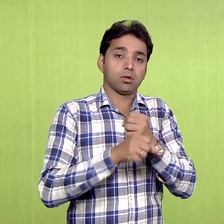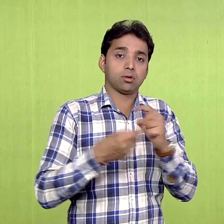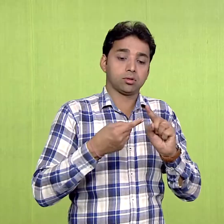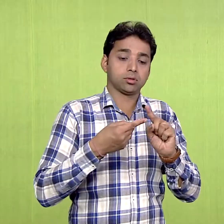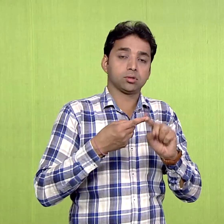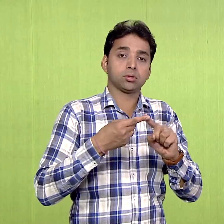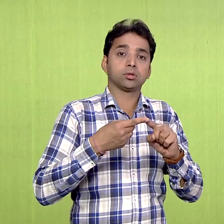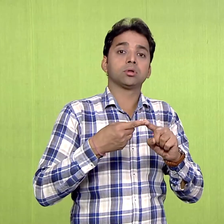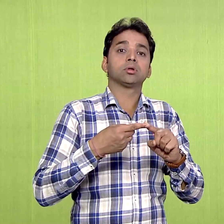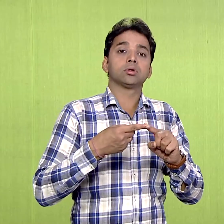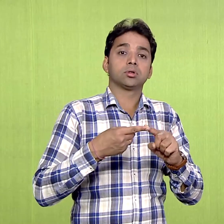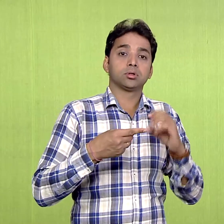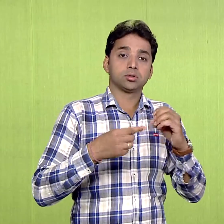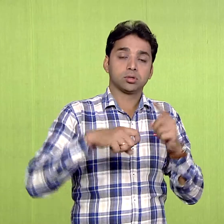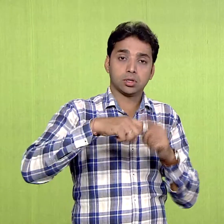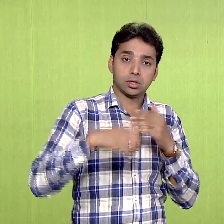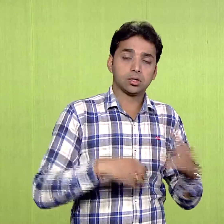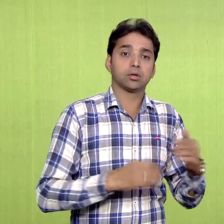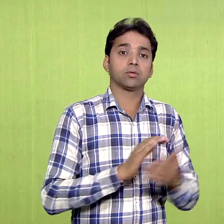During the reign